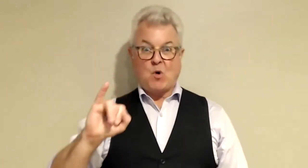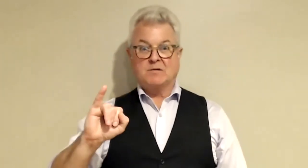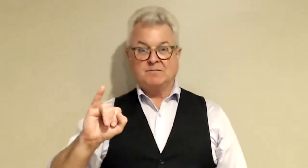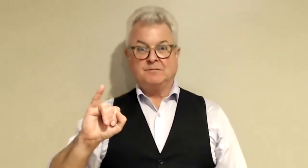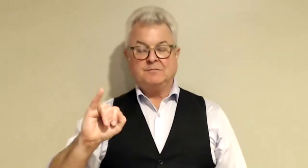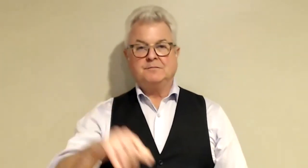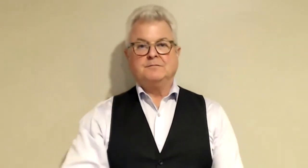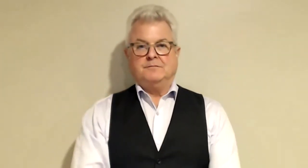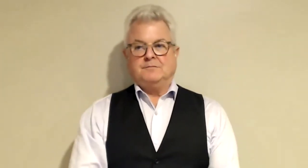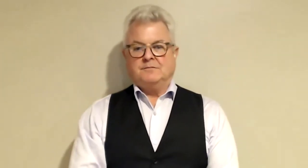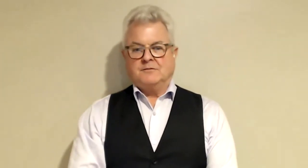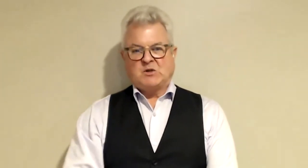So please make extra copies.